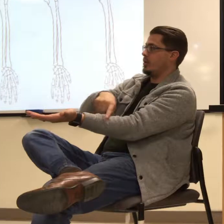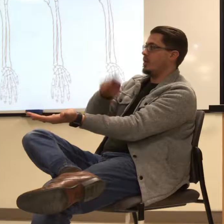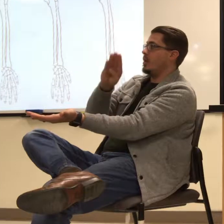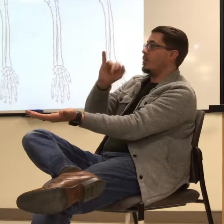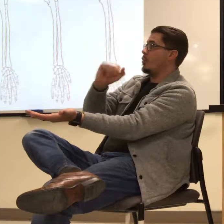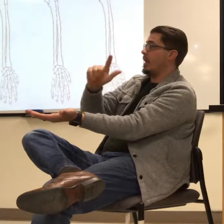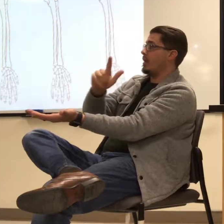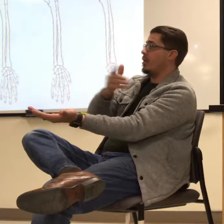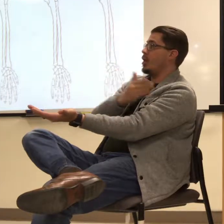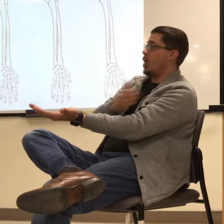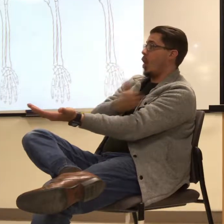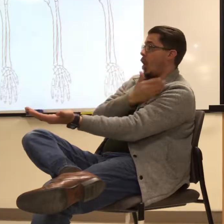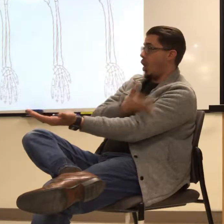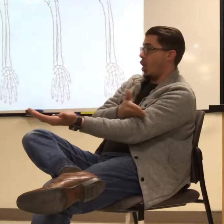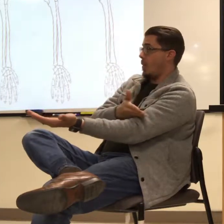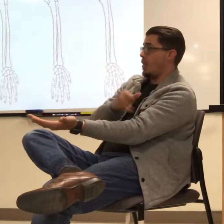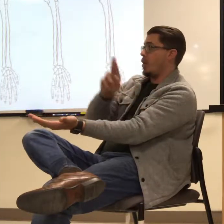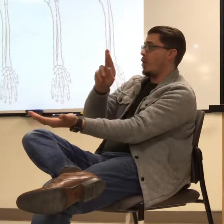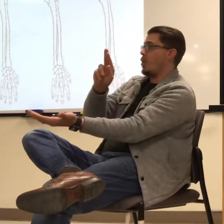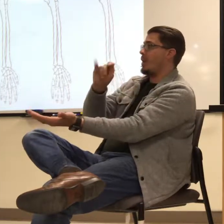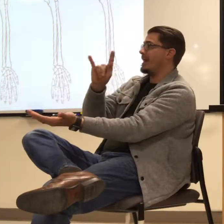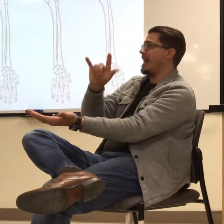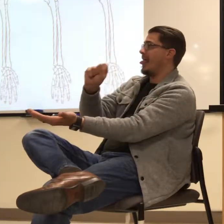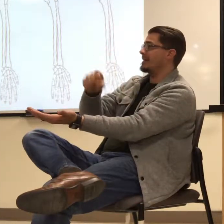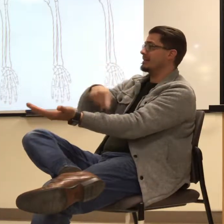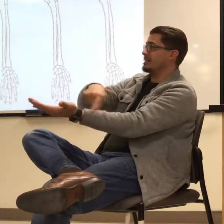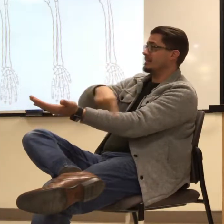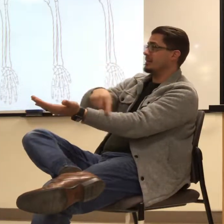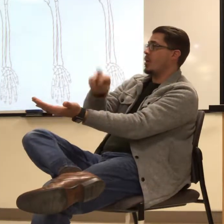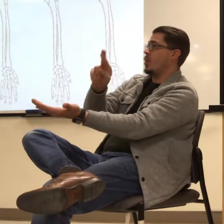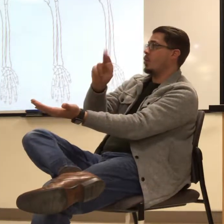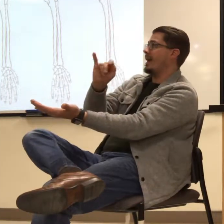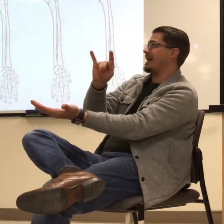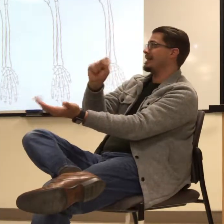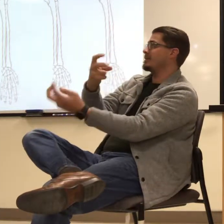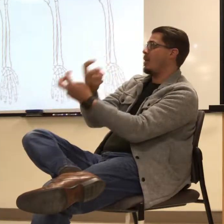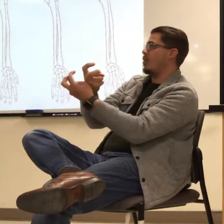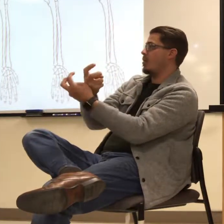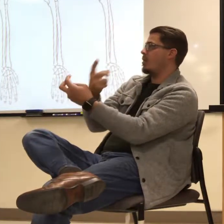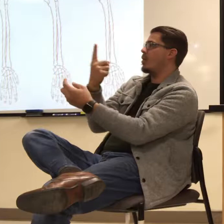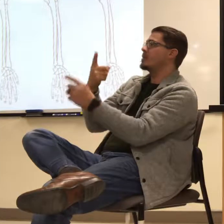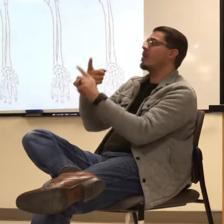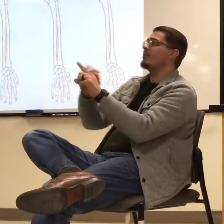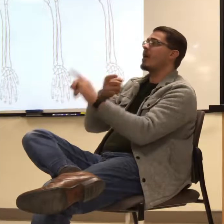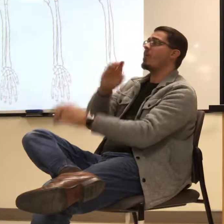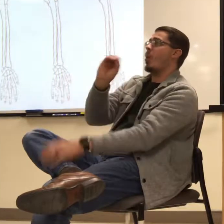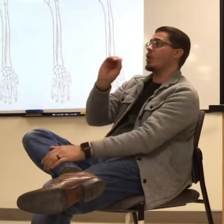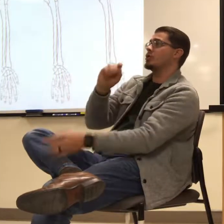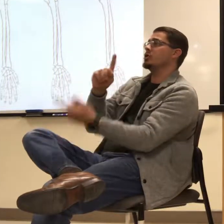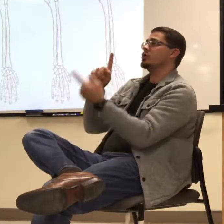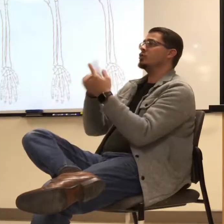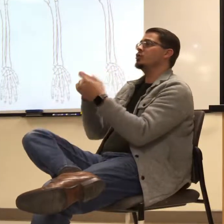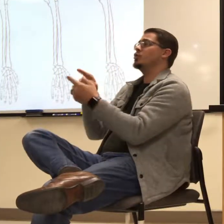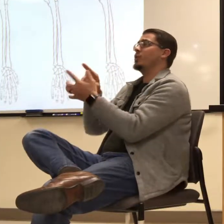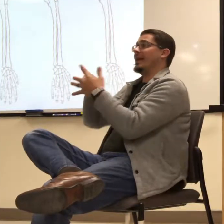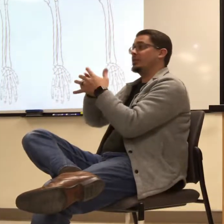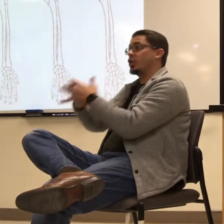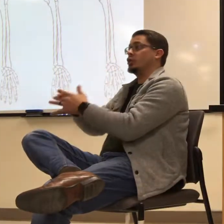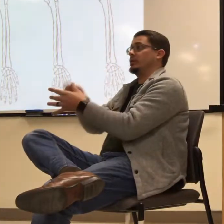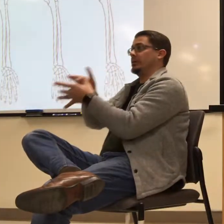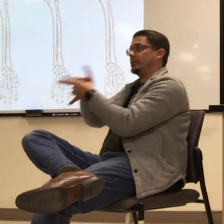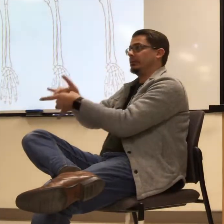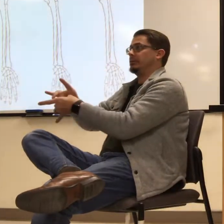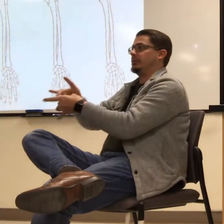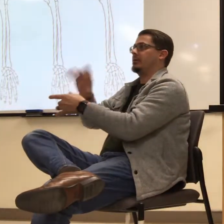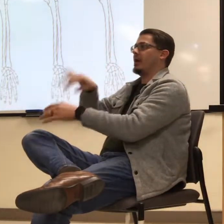Brachial arm, radialis, the radius bone. And it always goes from origin to insertion. So if you remember it